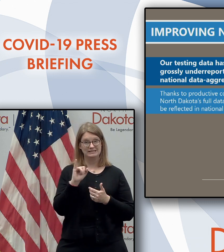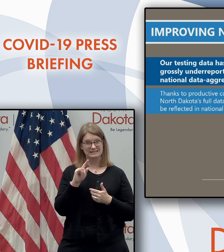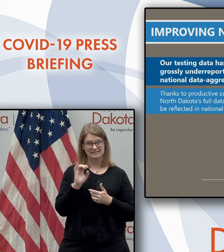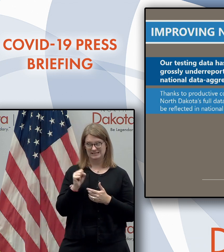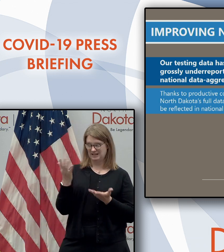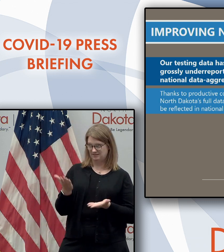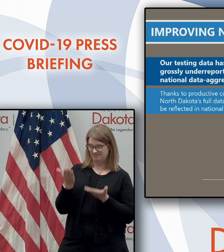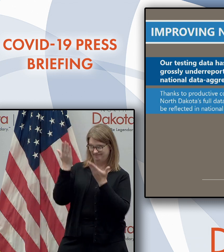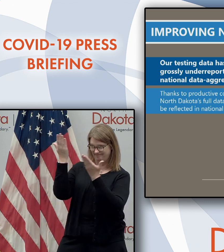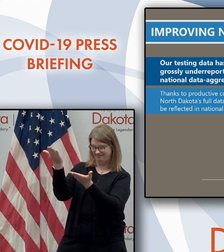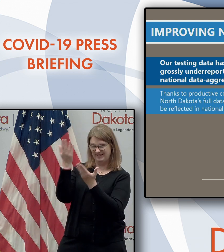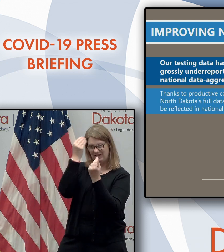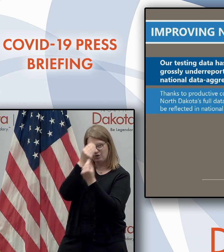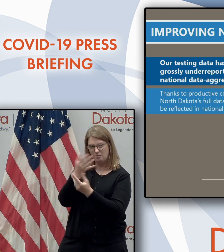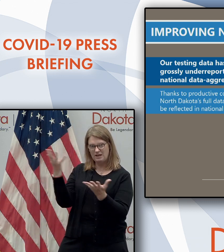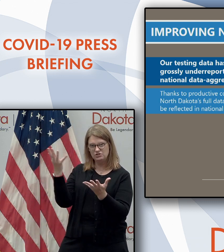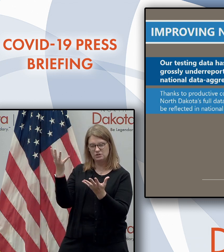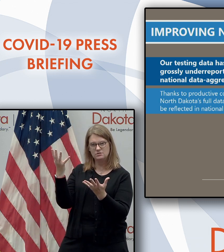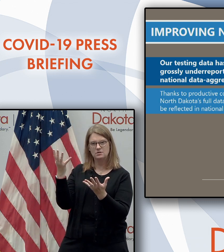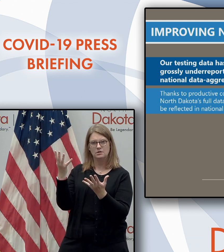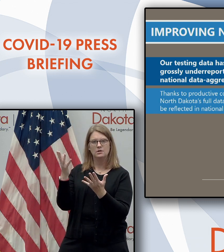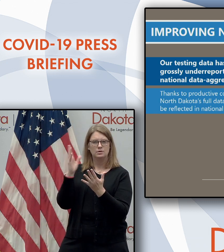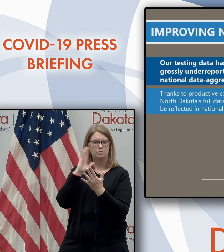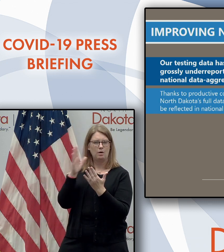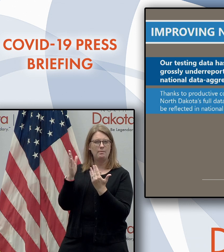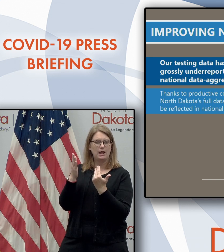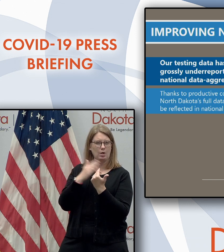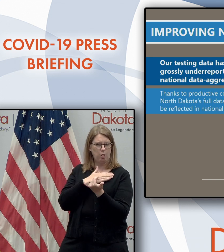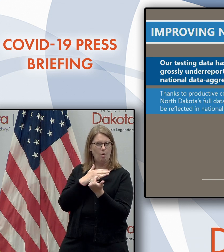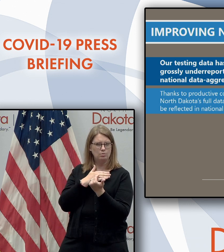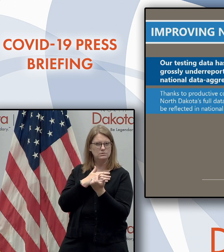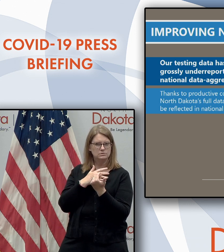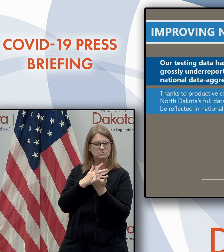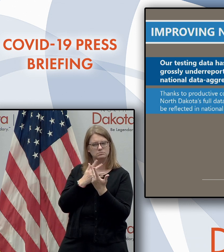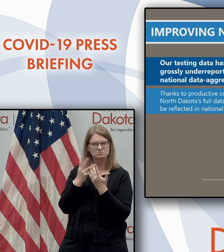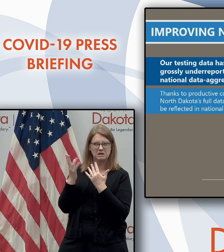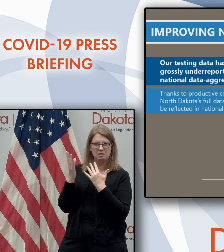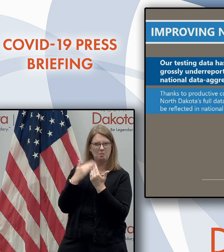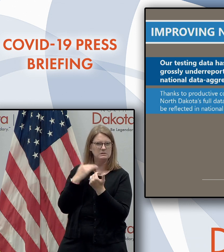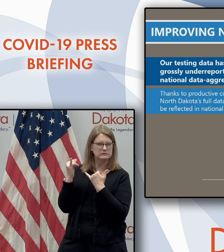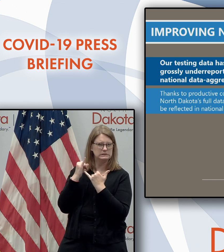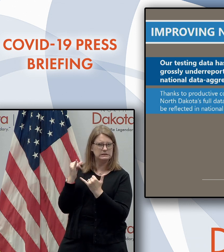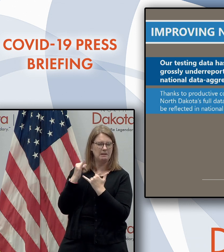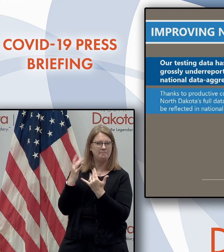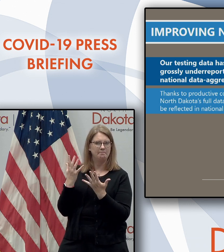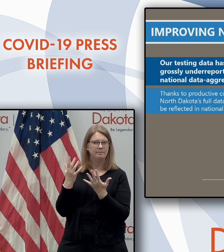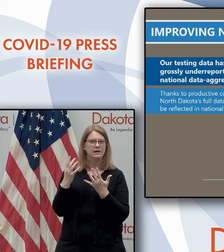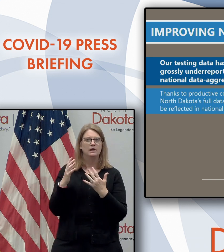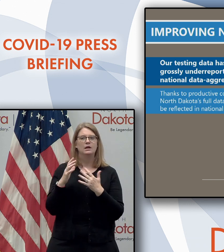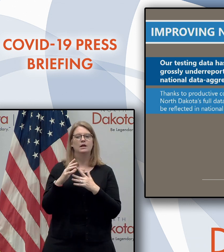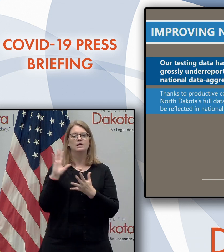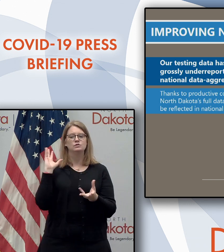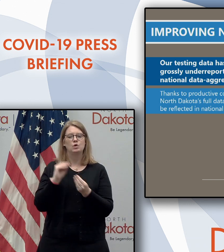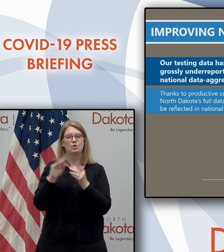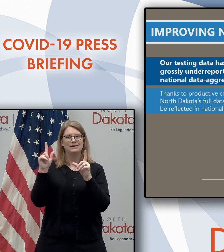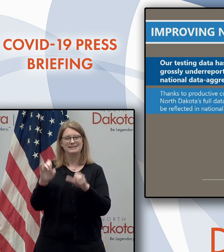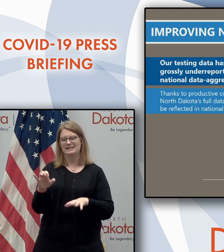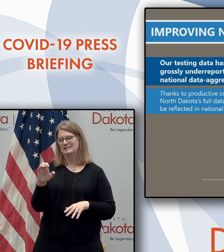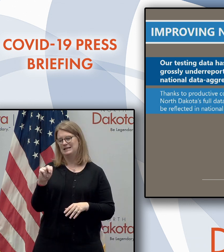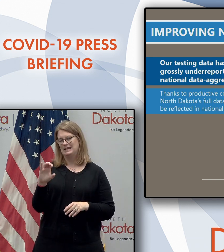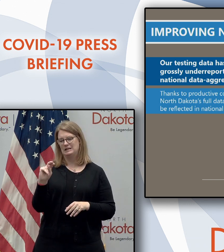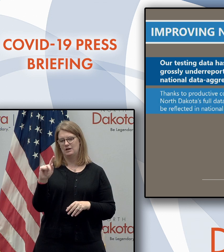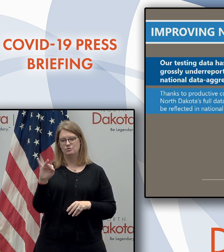total tests conducted will be very close, within a few, we expect, of the total test encounters. And when you take